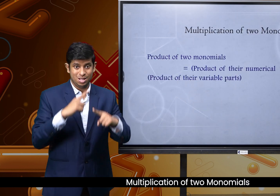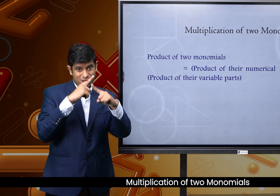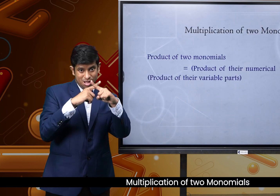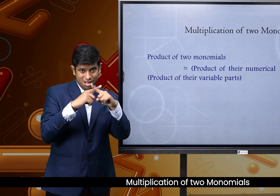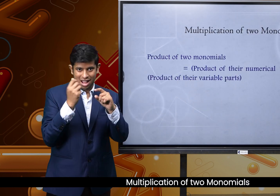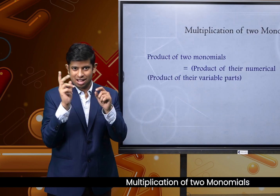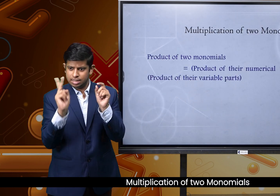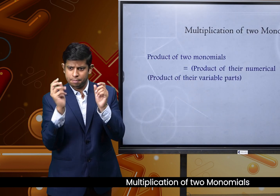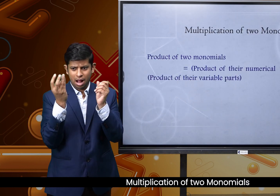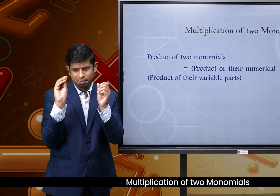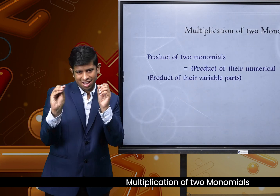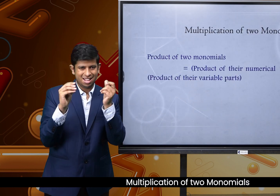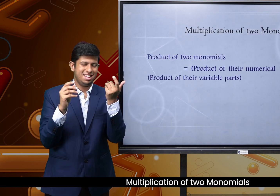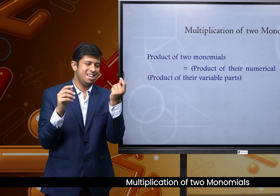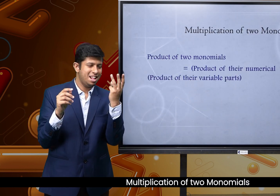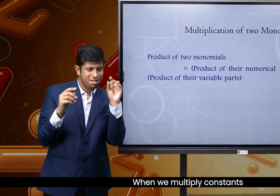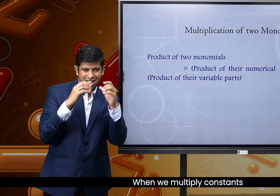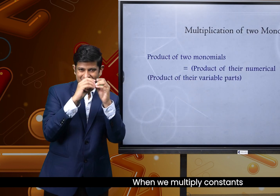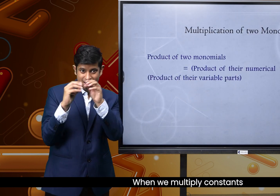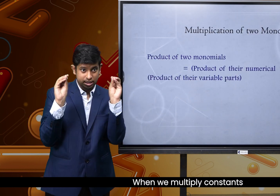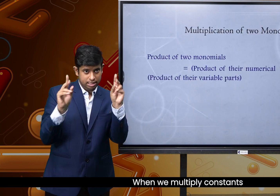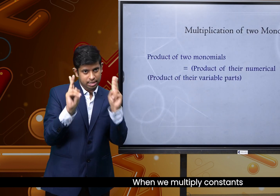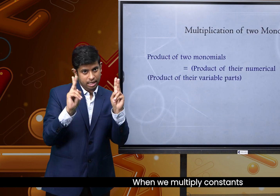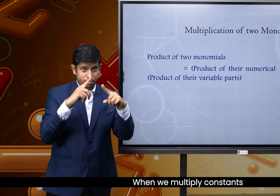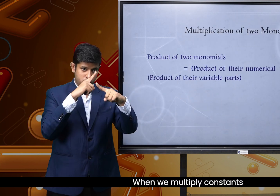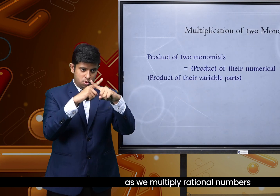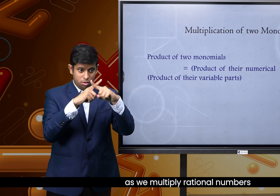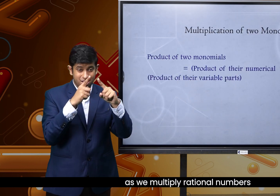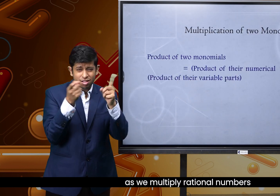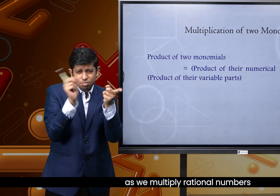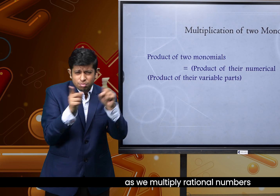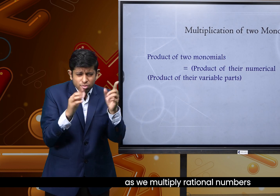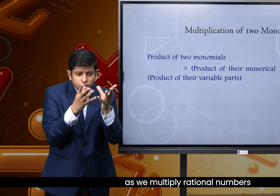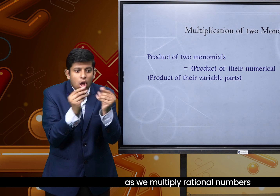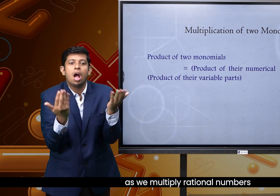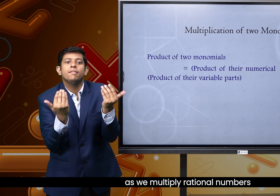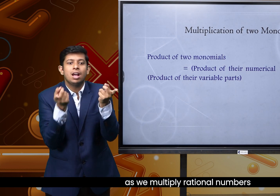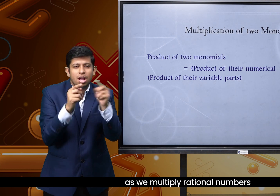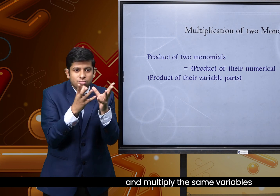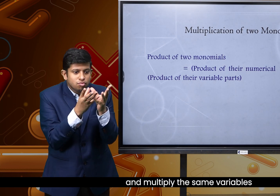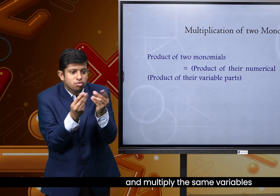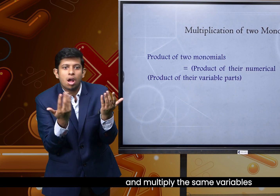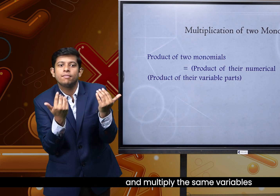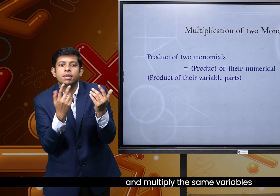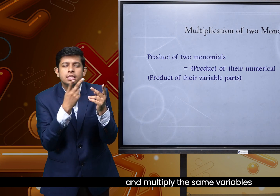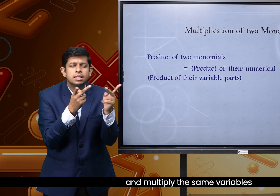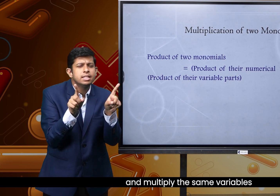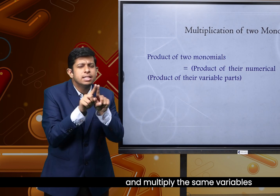Multiplication of two monomials. When we multiply constants as we multiply rational numbers and multiply the same variables